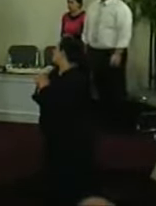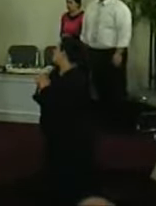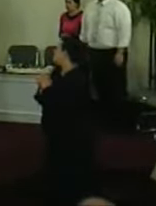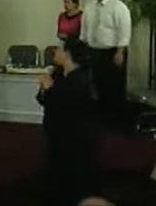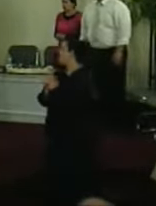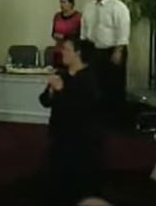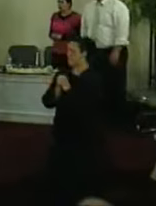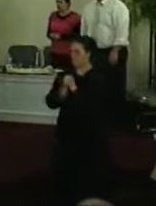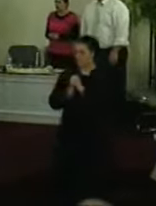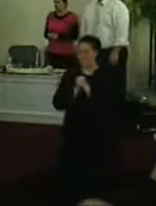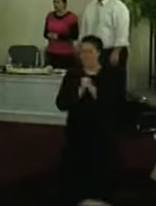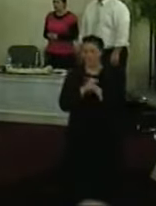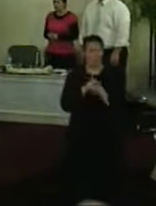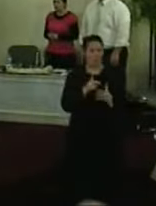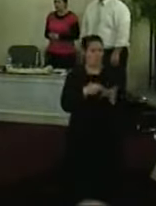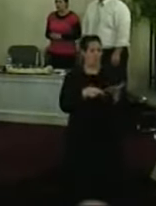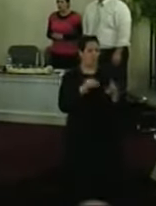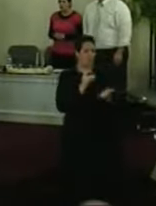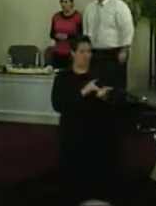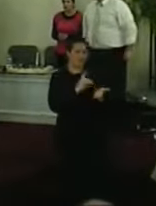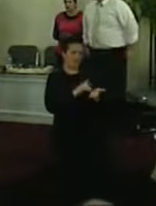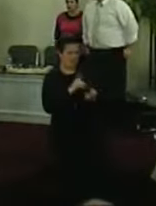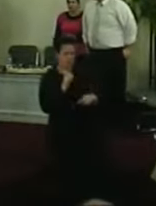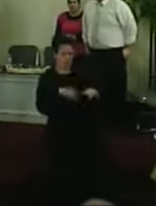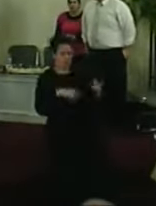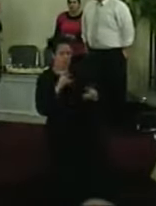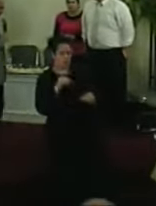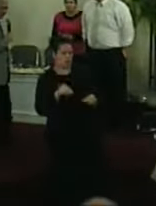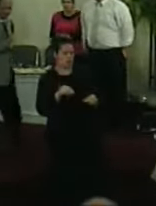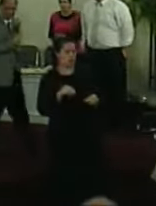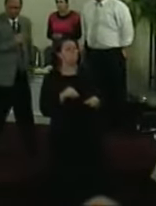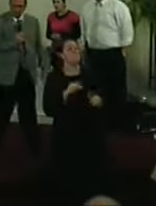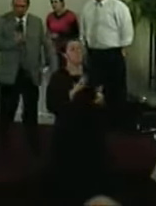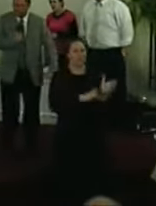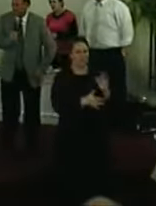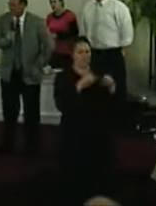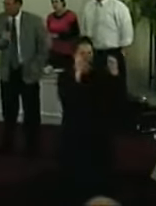Come on, what doctors can't do, what medicine can't do, Jesus can do.